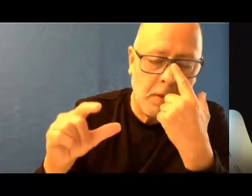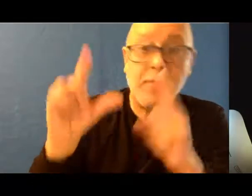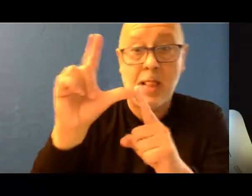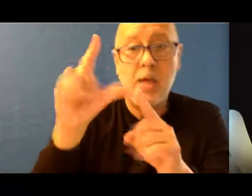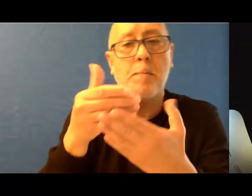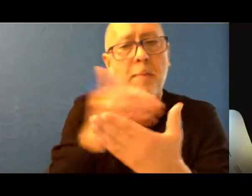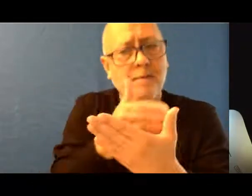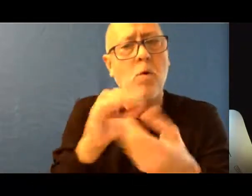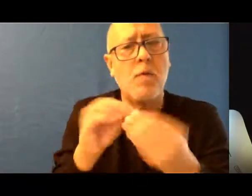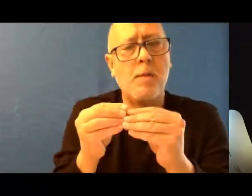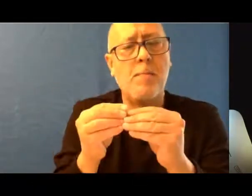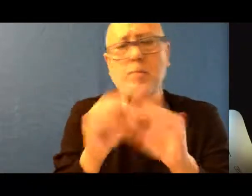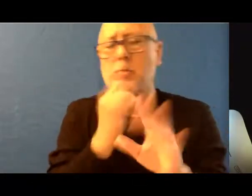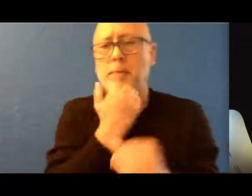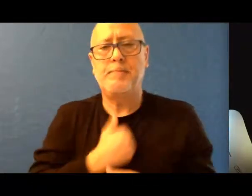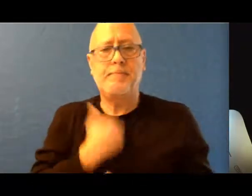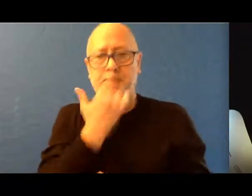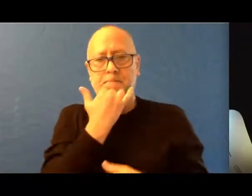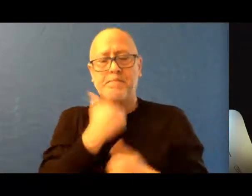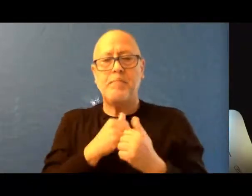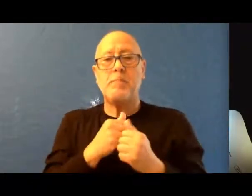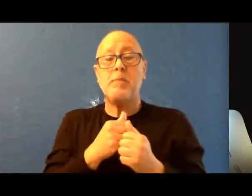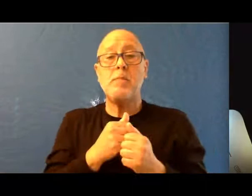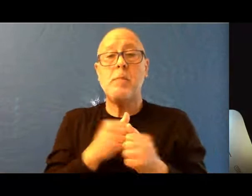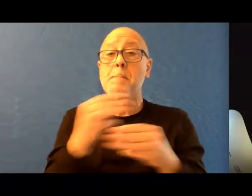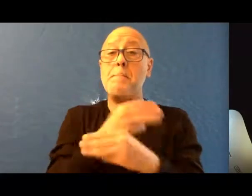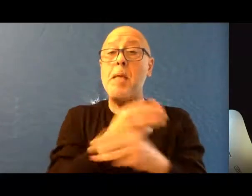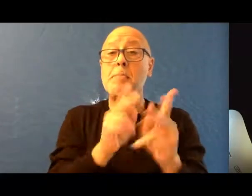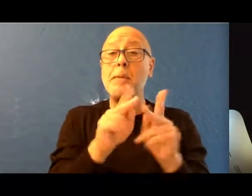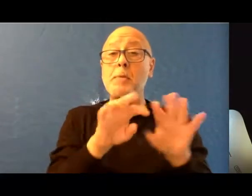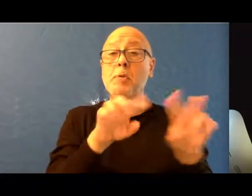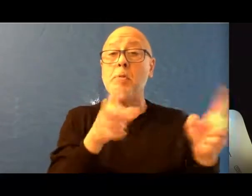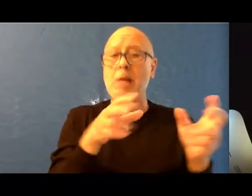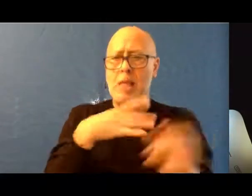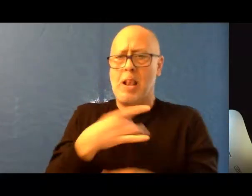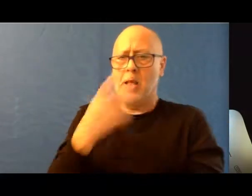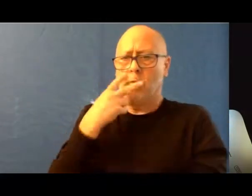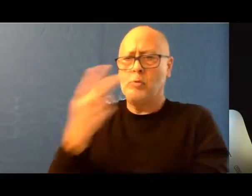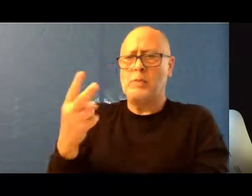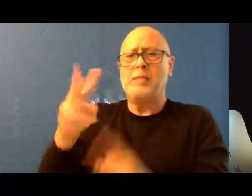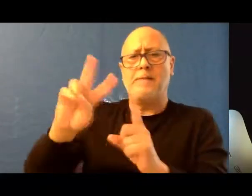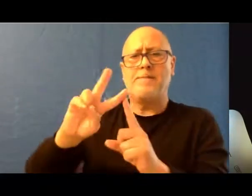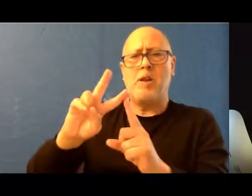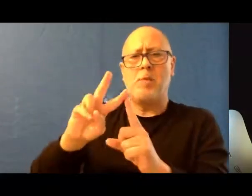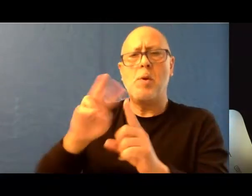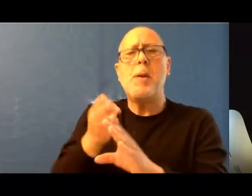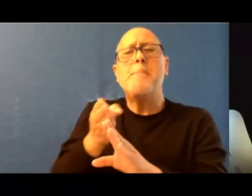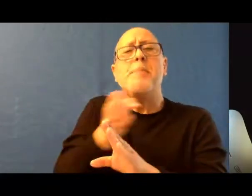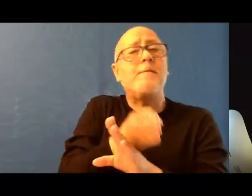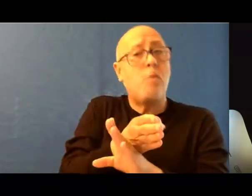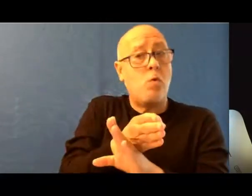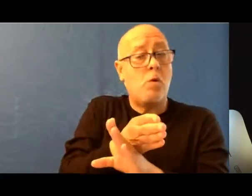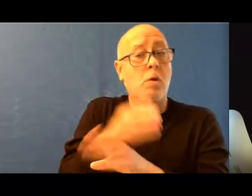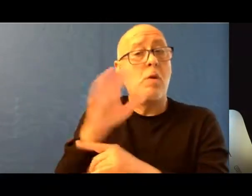before the numbers. Let me rephrase that. We like to see the variables before the constant. So just the number that's